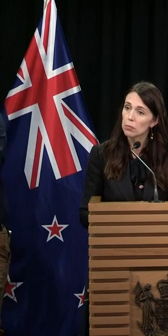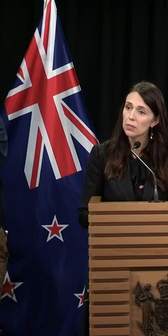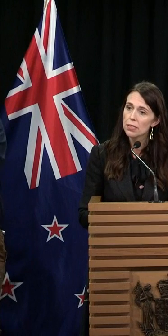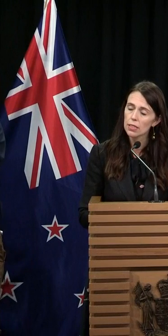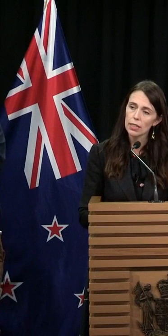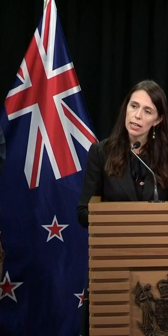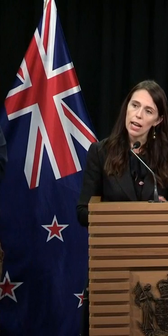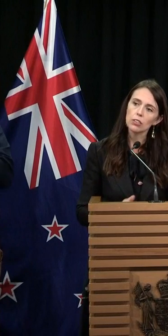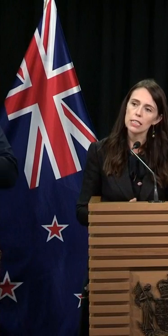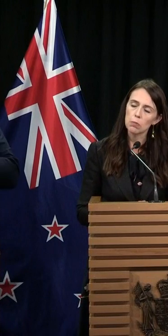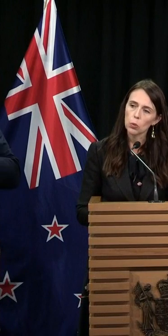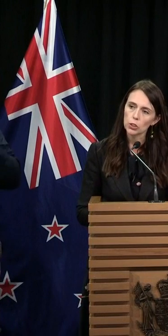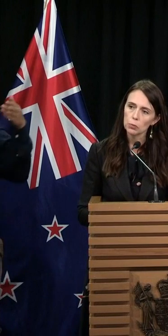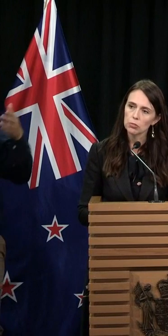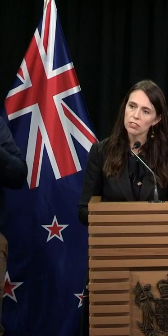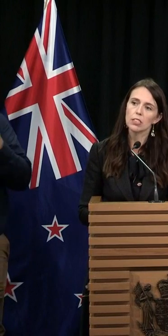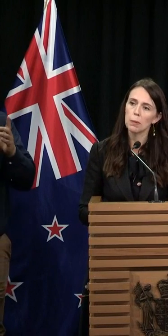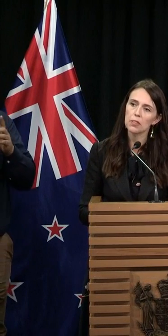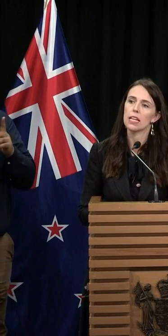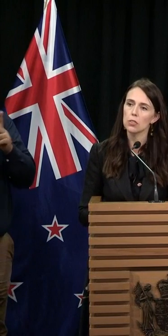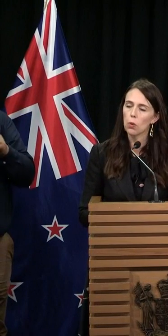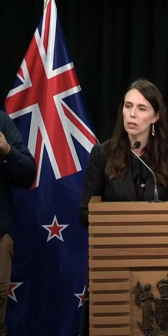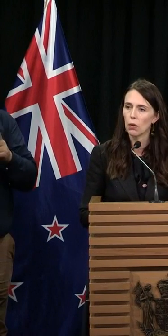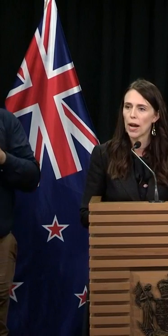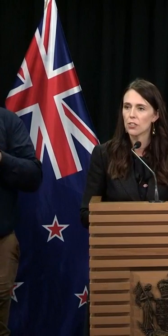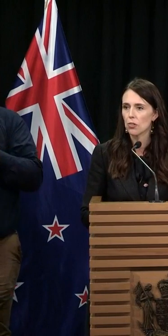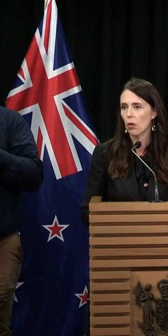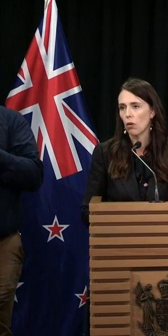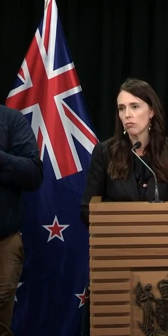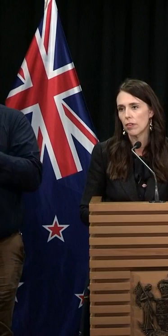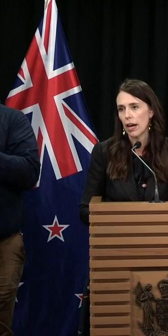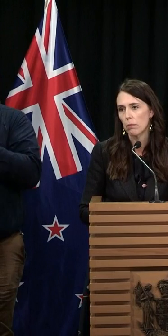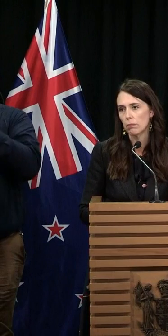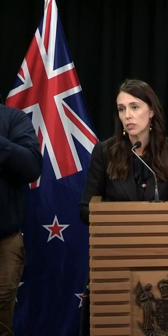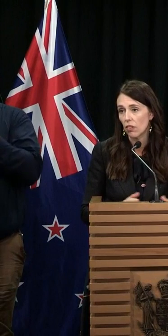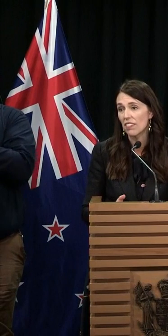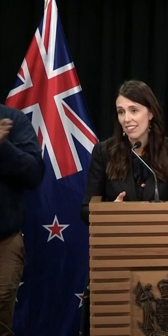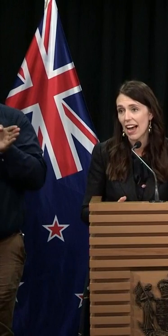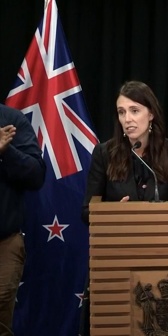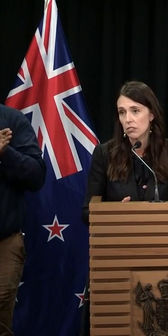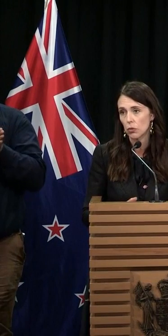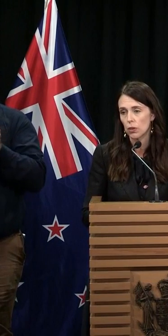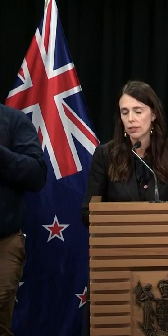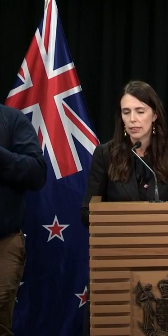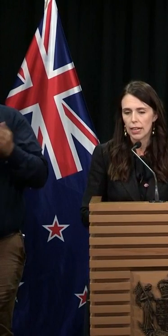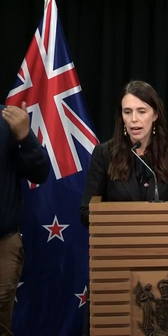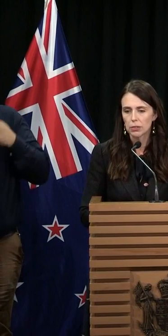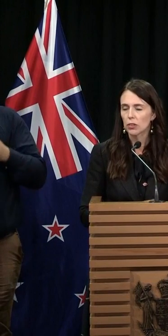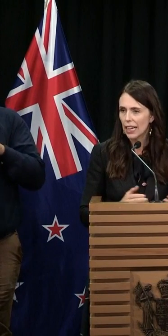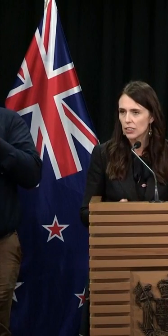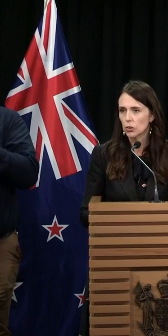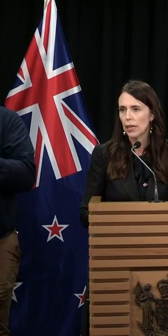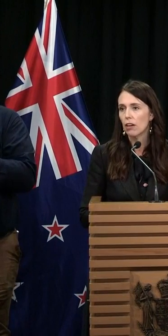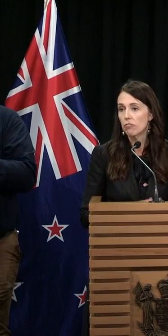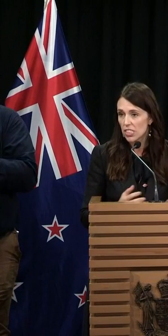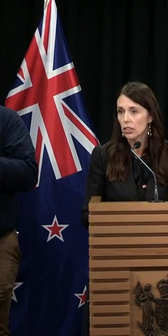sexual abuse. Ours has a broader terms of reference because that's what a range of survivors asked for. So it